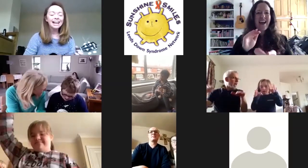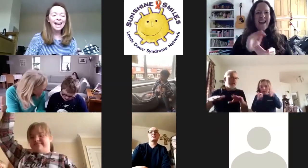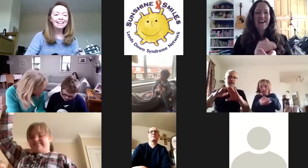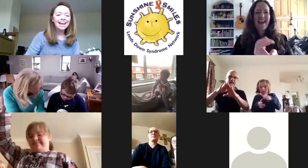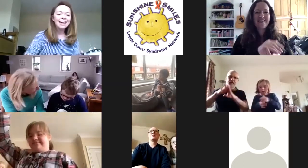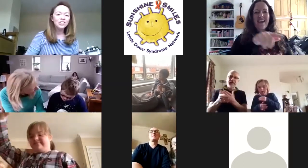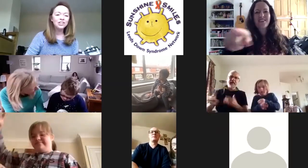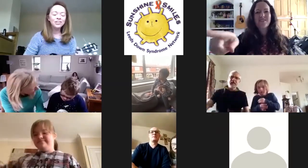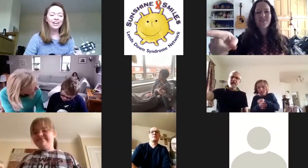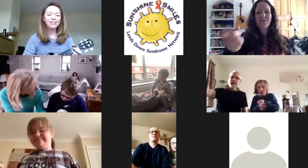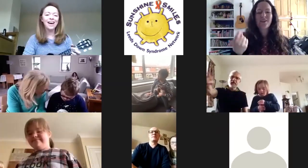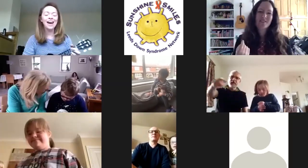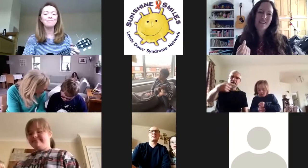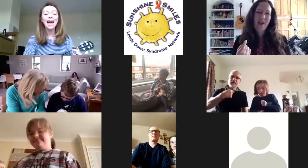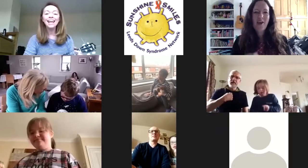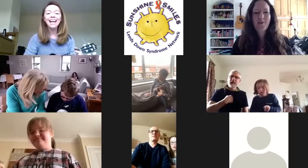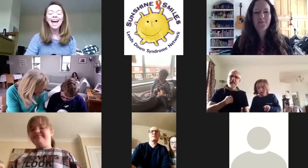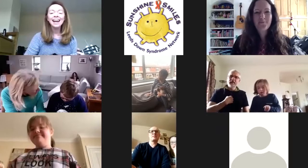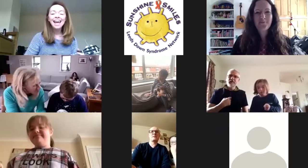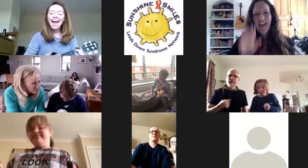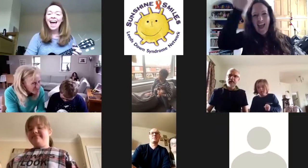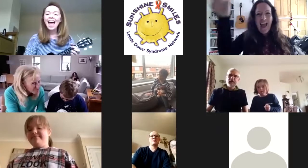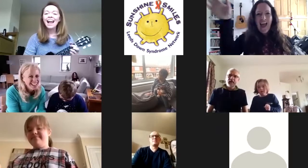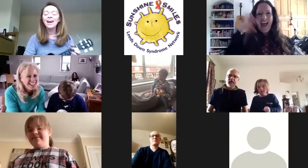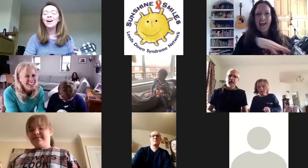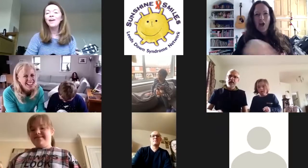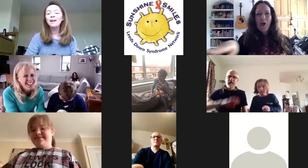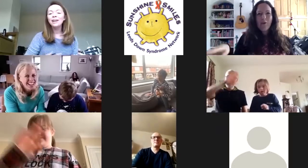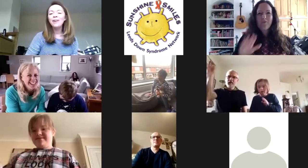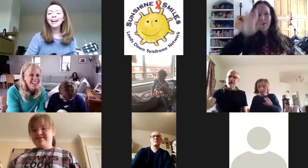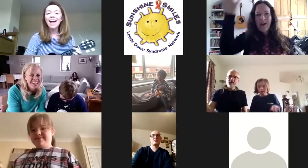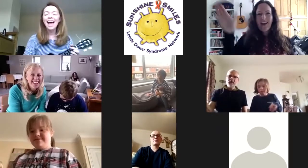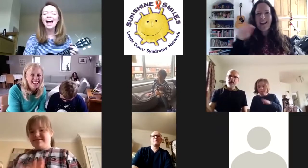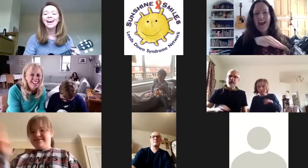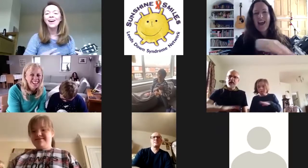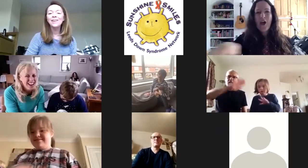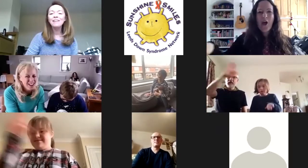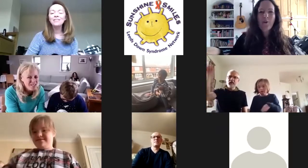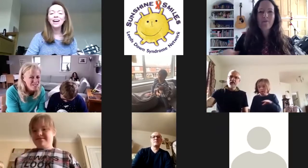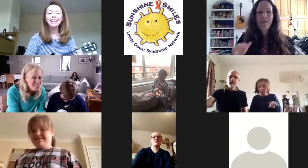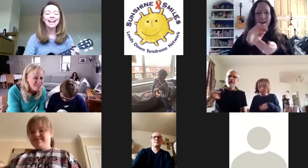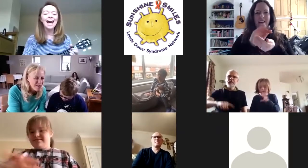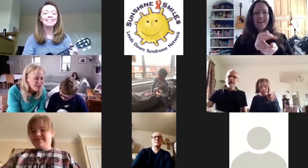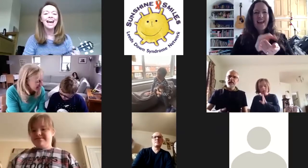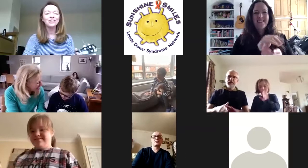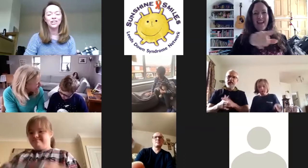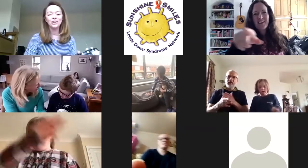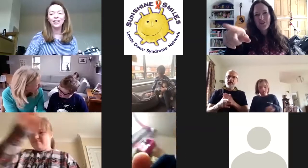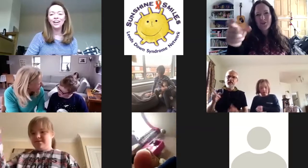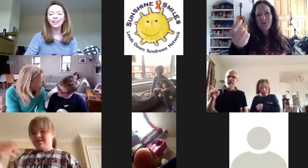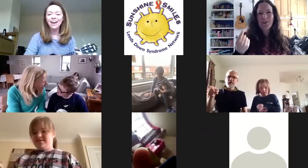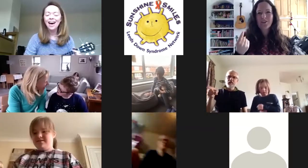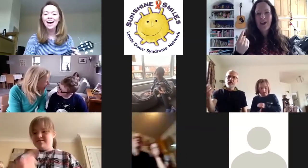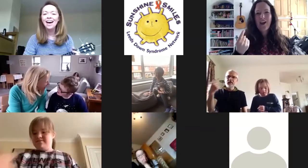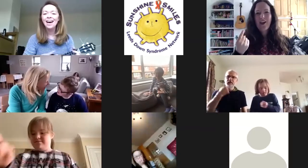I, glad that you could come. And again, hello everyone, hello everyone, glad that you